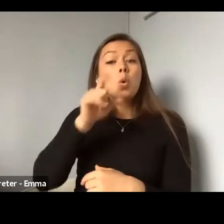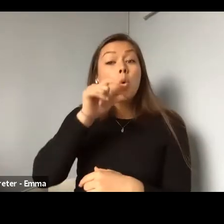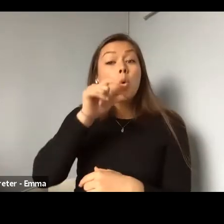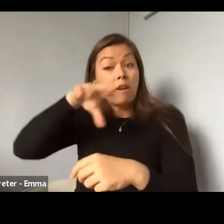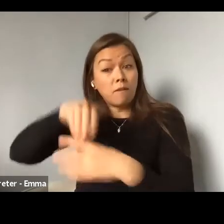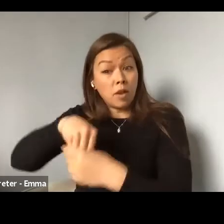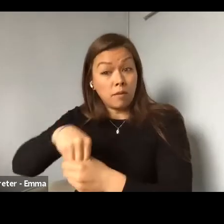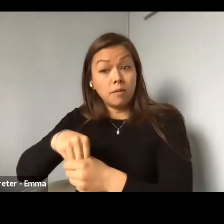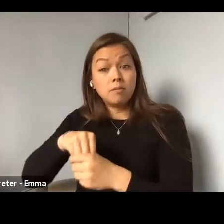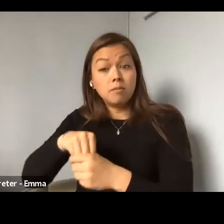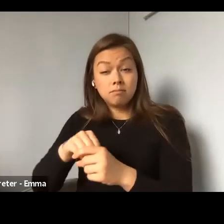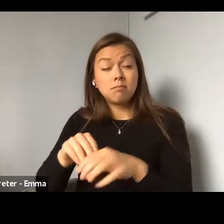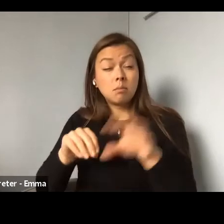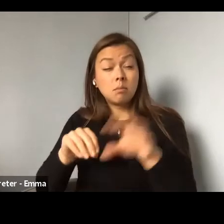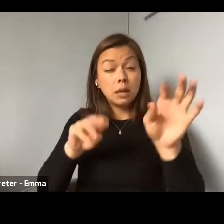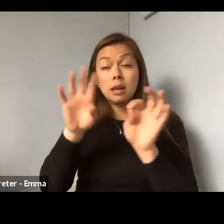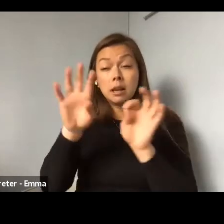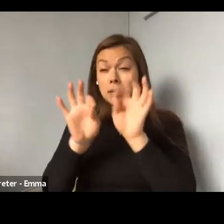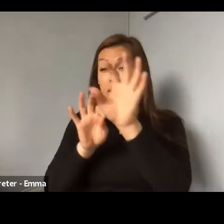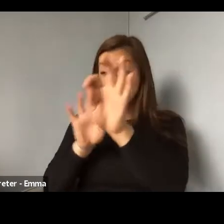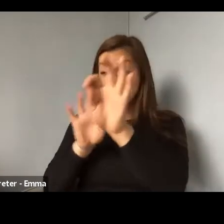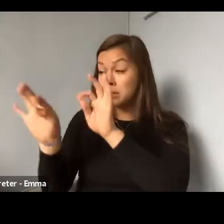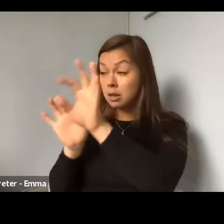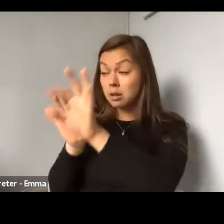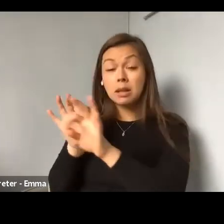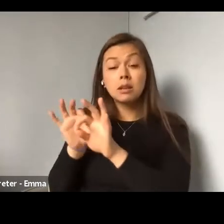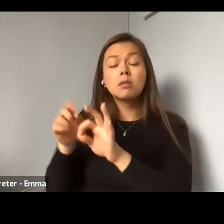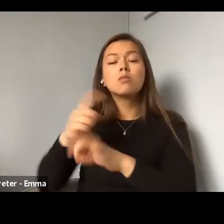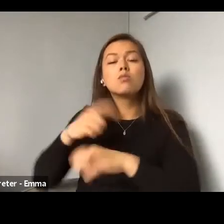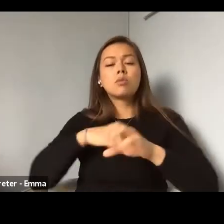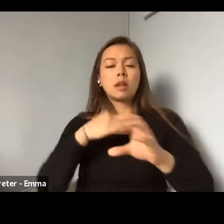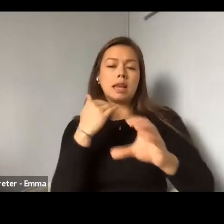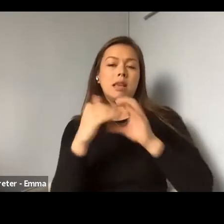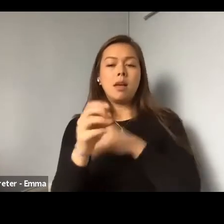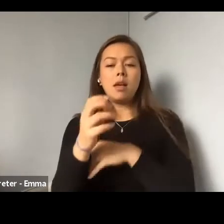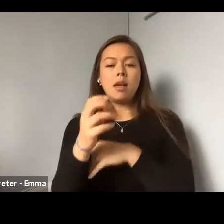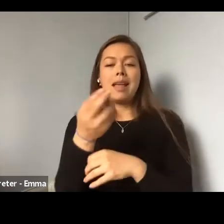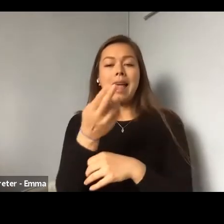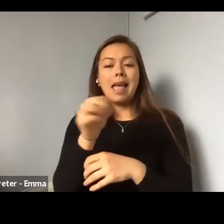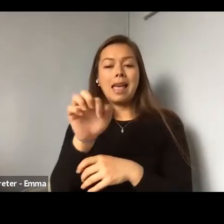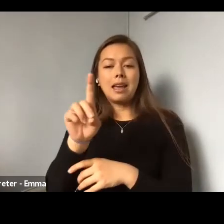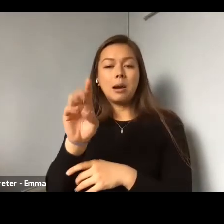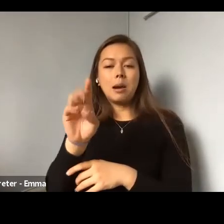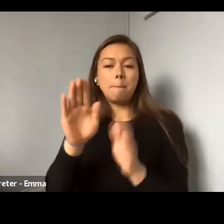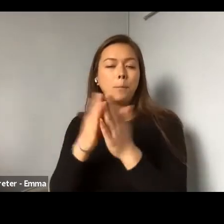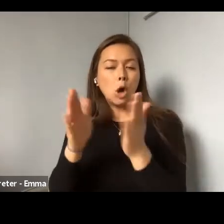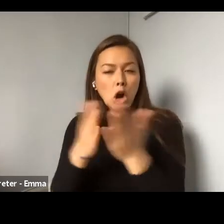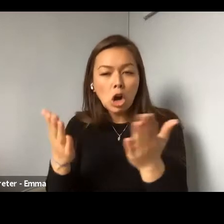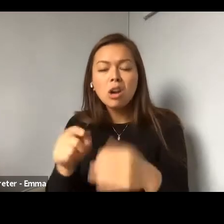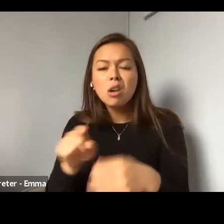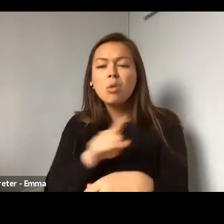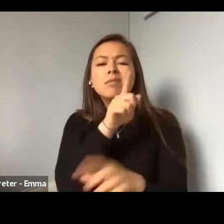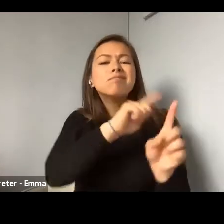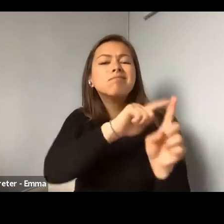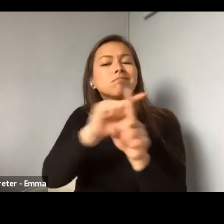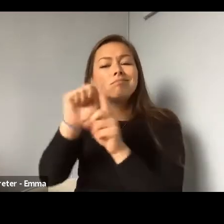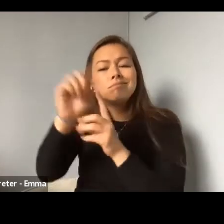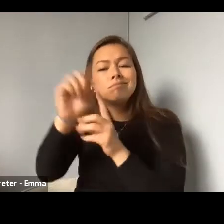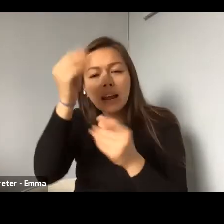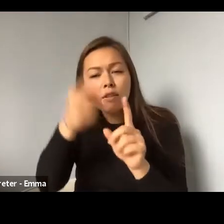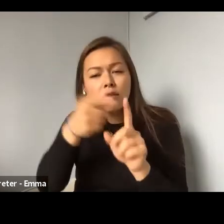email participant handbook to all members of the event. This handbook had data from the survey, tips and tricks for Mural, login information,